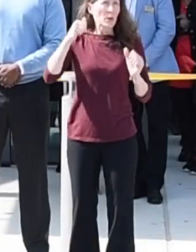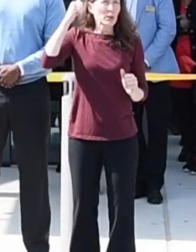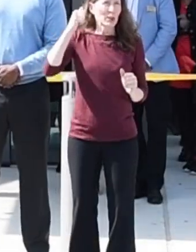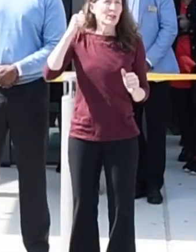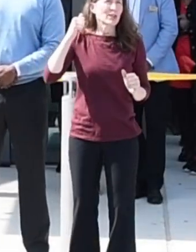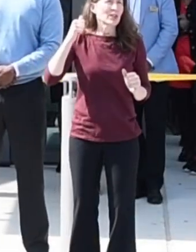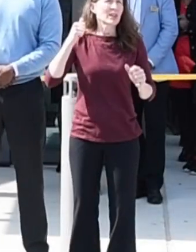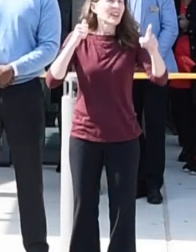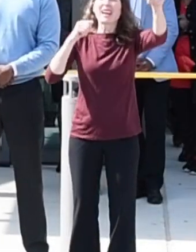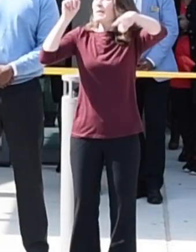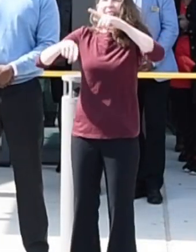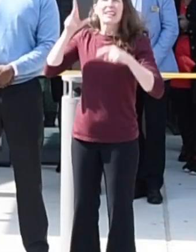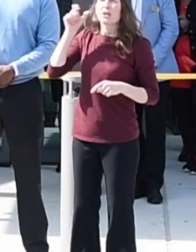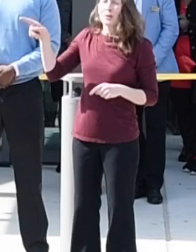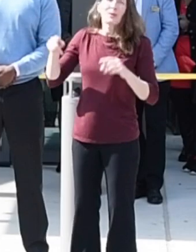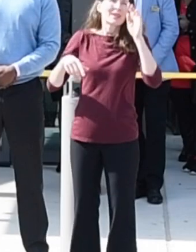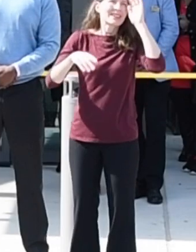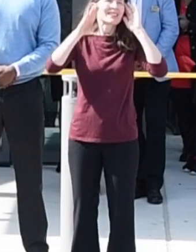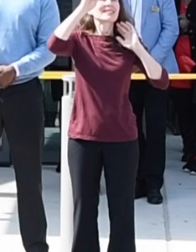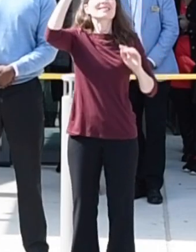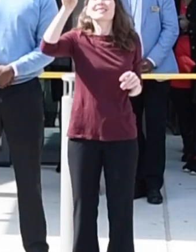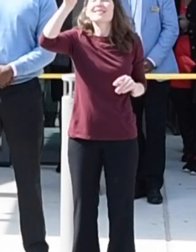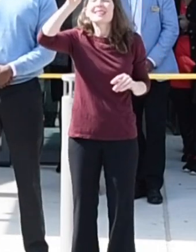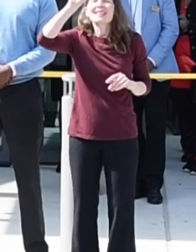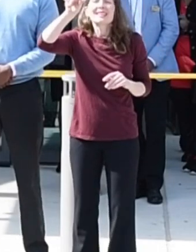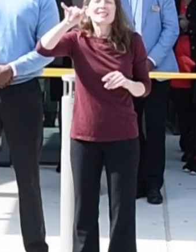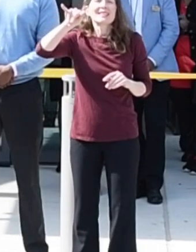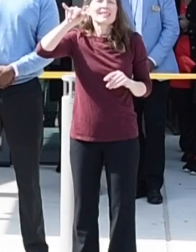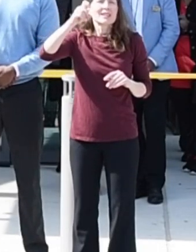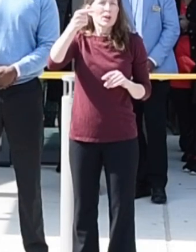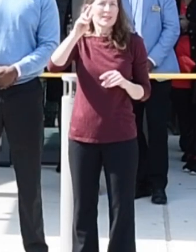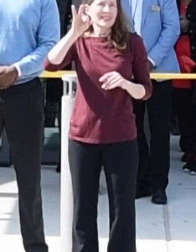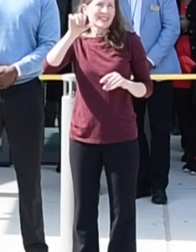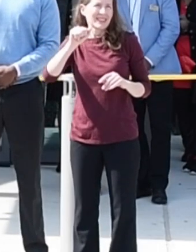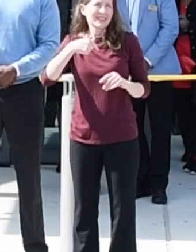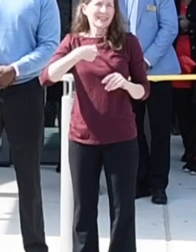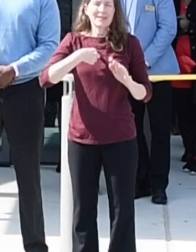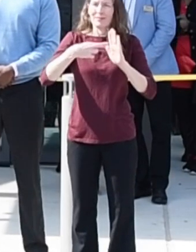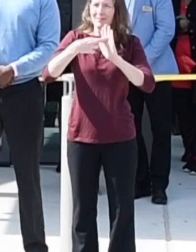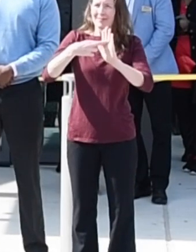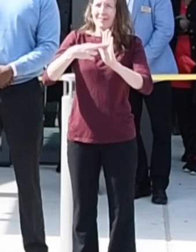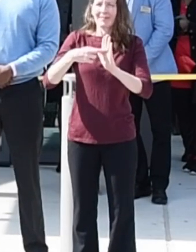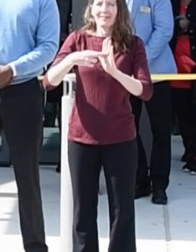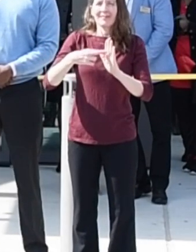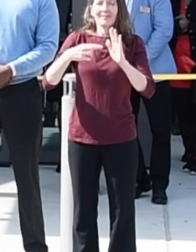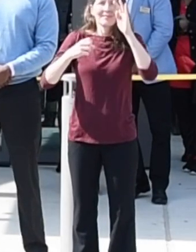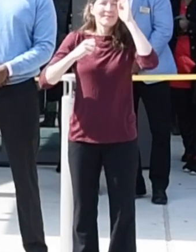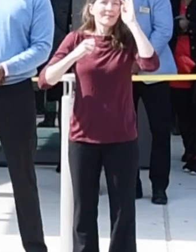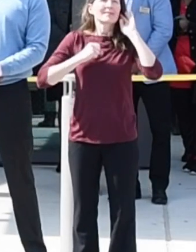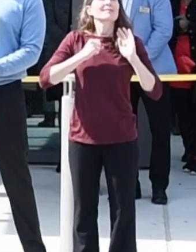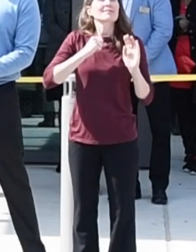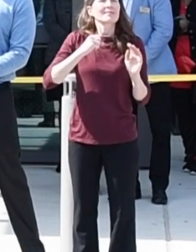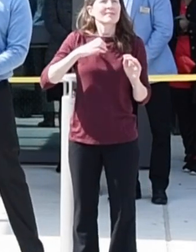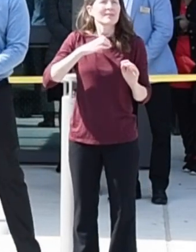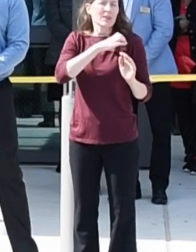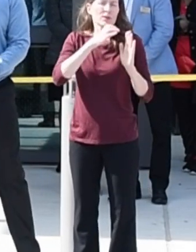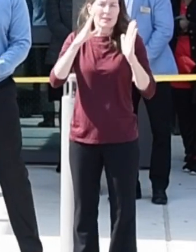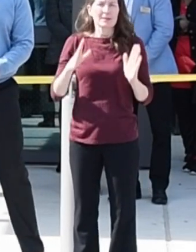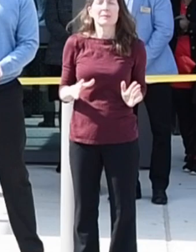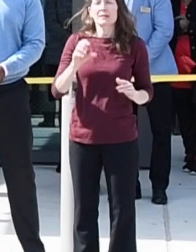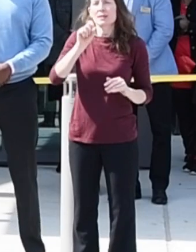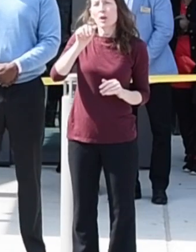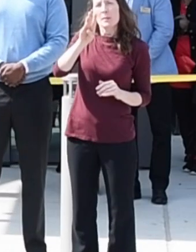Okay. Hi, I'm Vicki Garcia from Congressman John Sarbanes' office, and he really wanted to be here